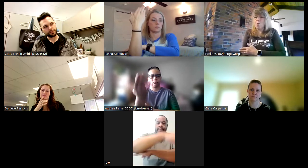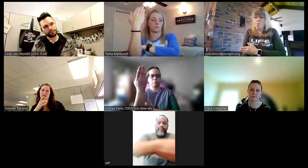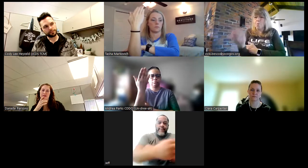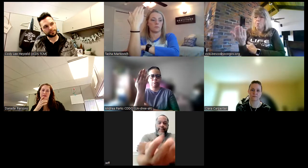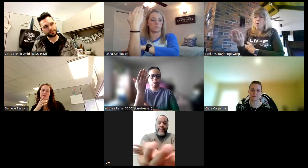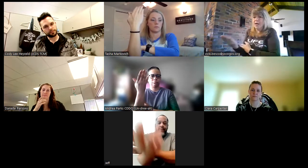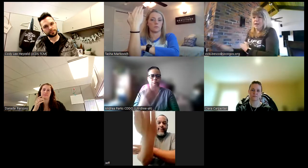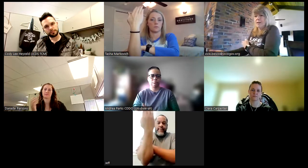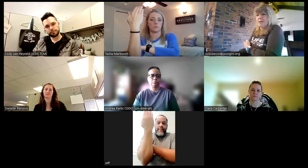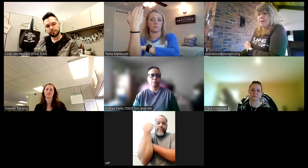Morning.